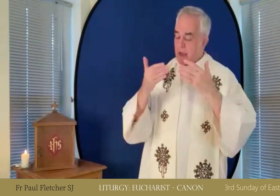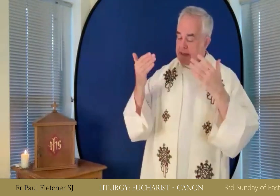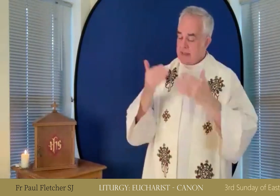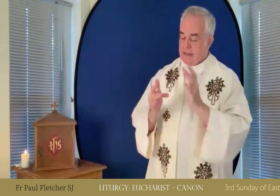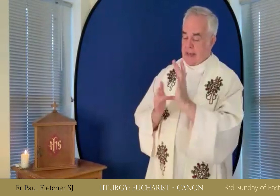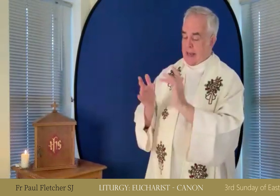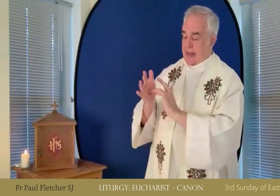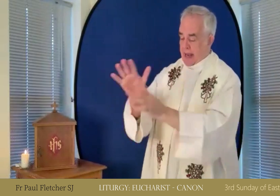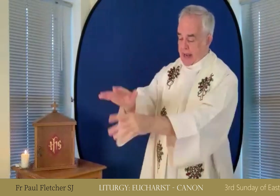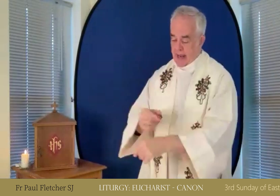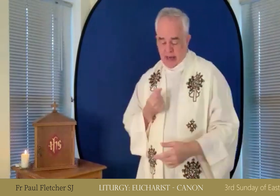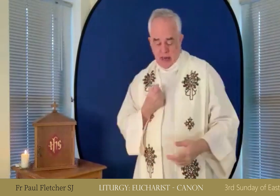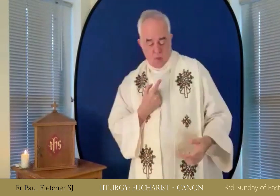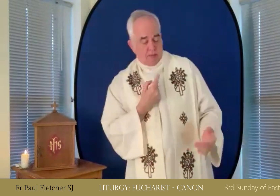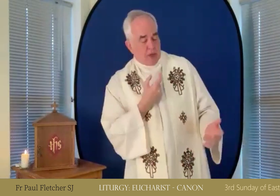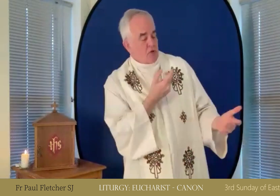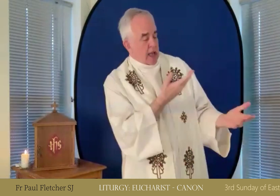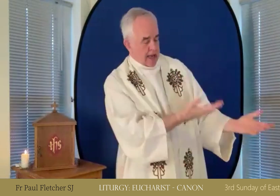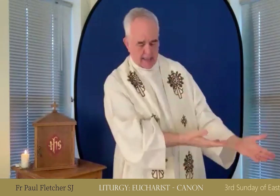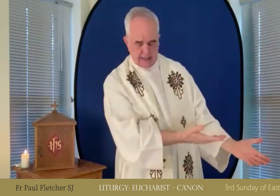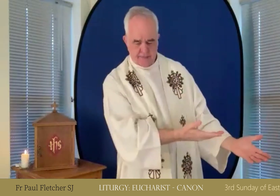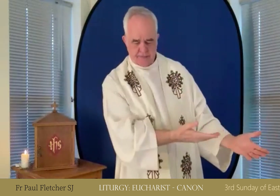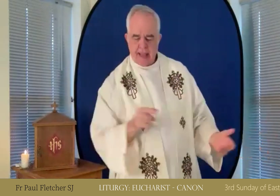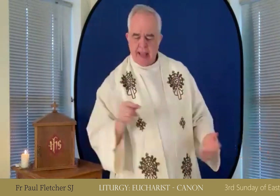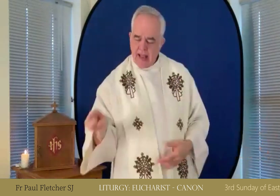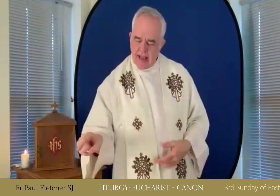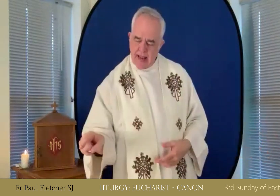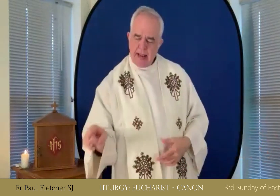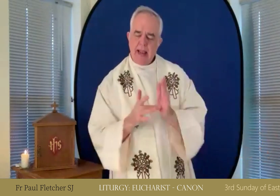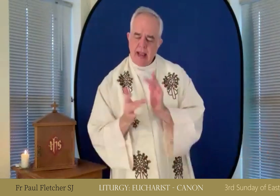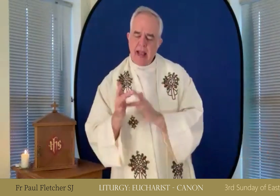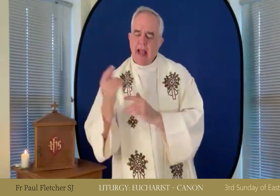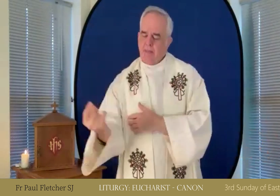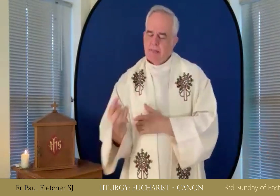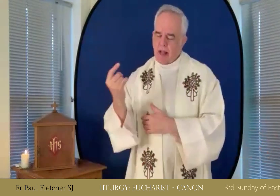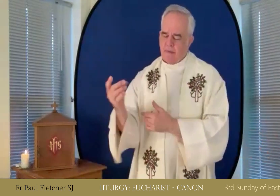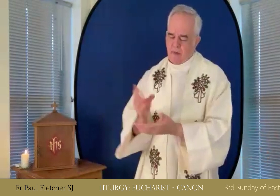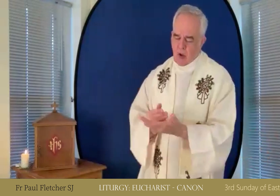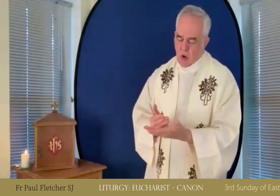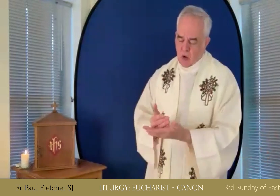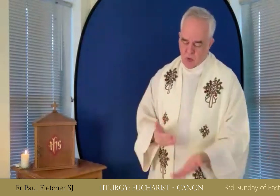night he was betrayed, he himself took